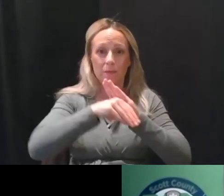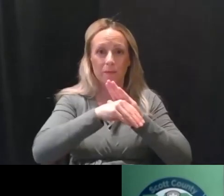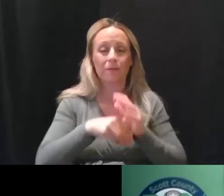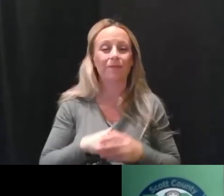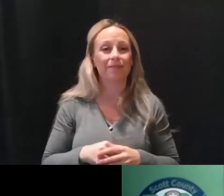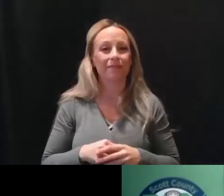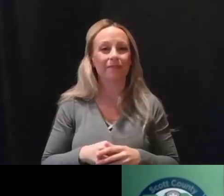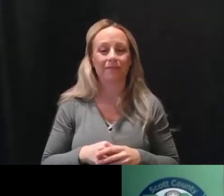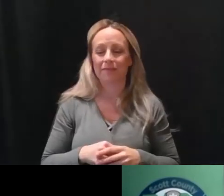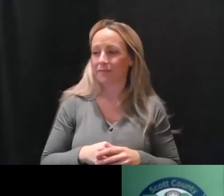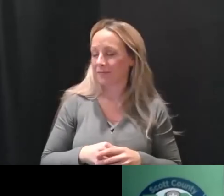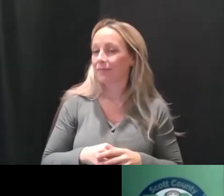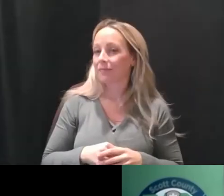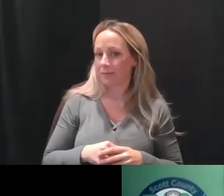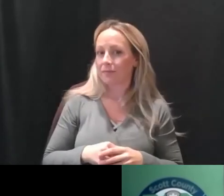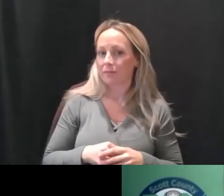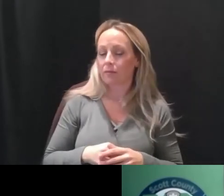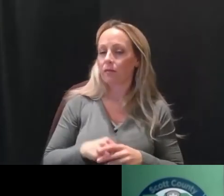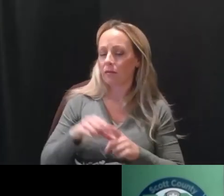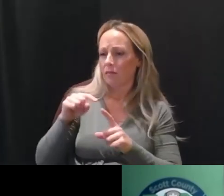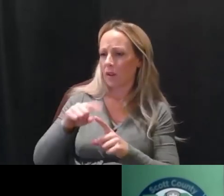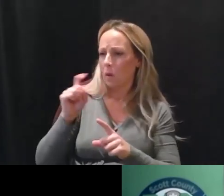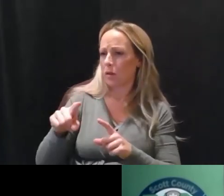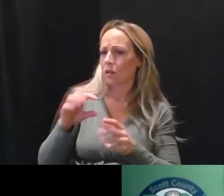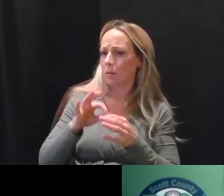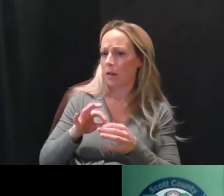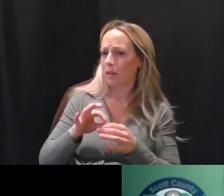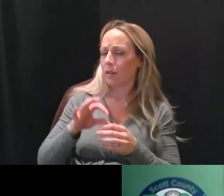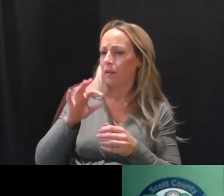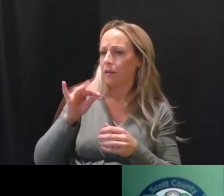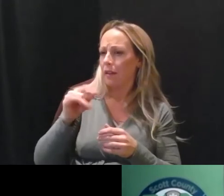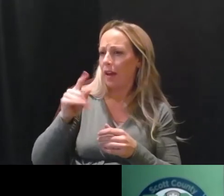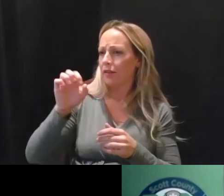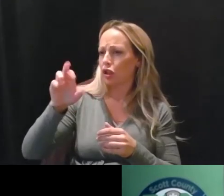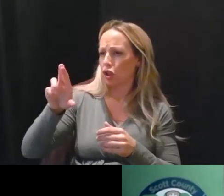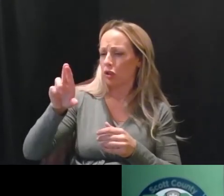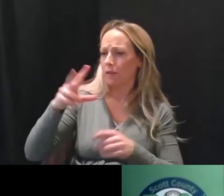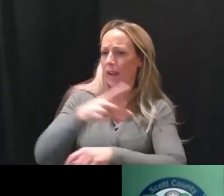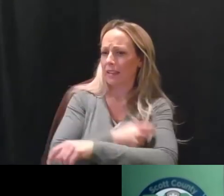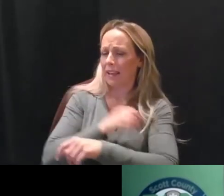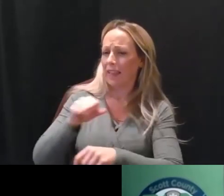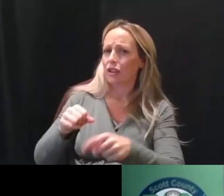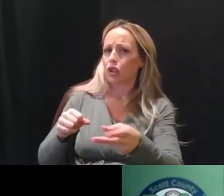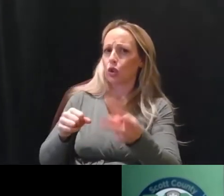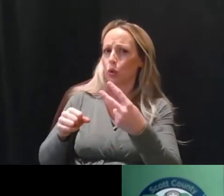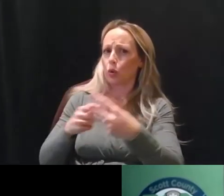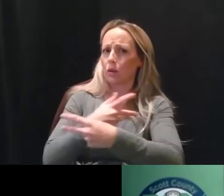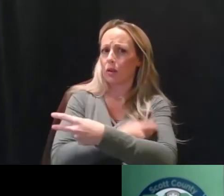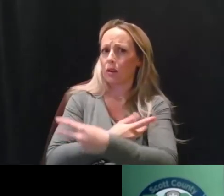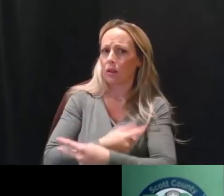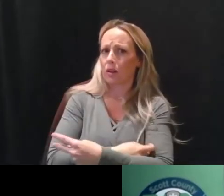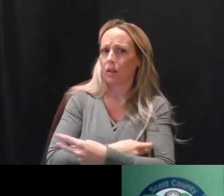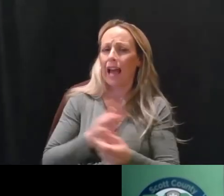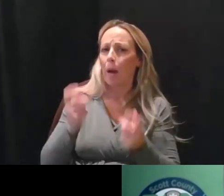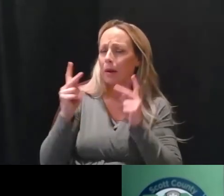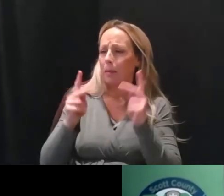I'm going to the Pfizer vaccine. It requires 2 shots, which is correct. How will they, how many will not get a second shot,